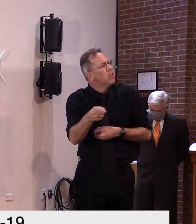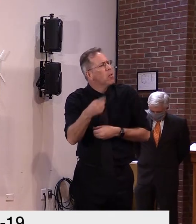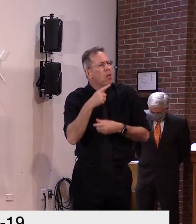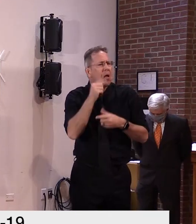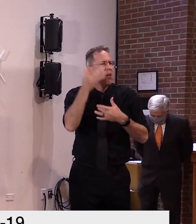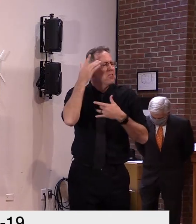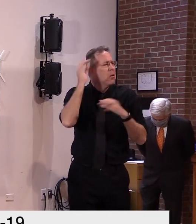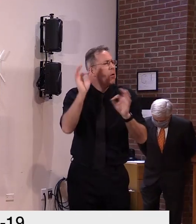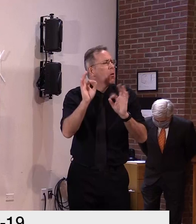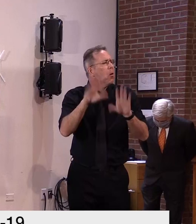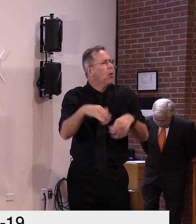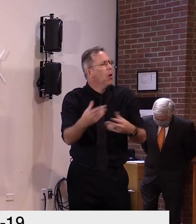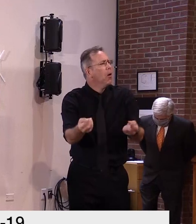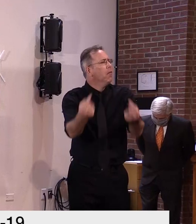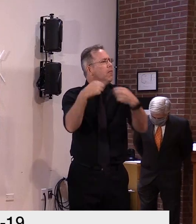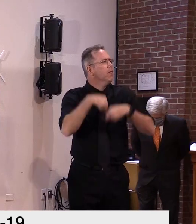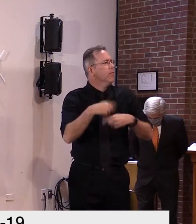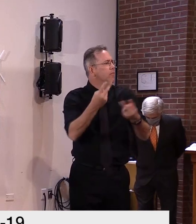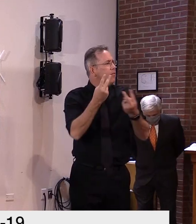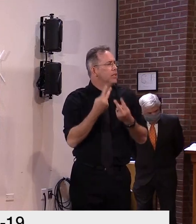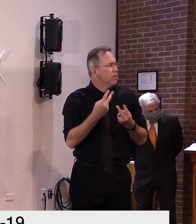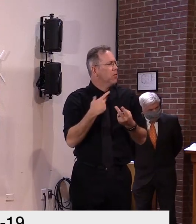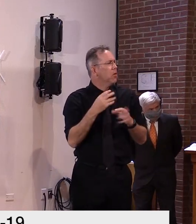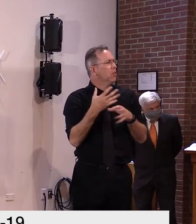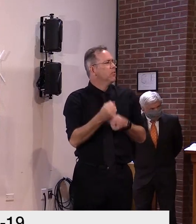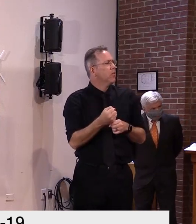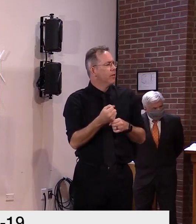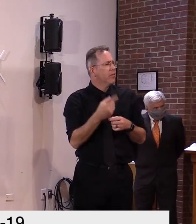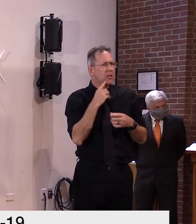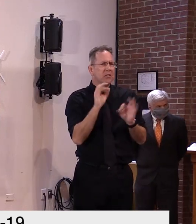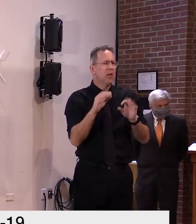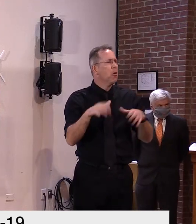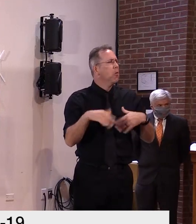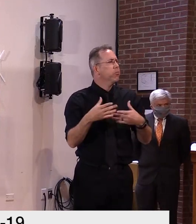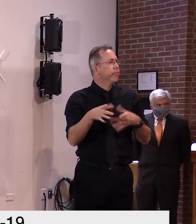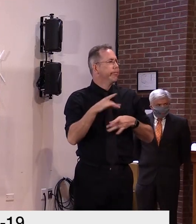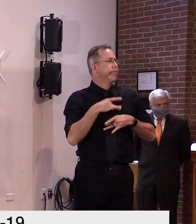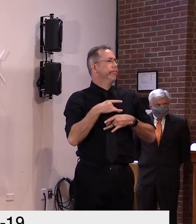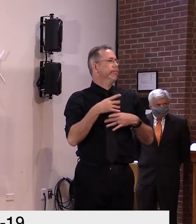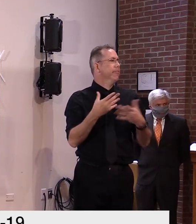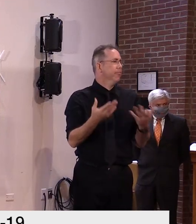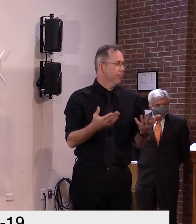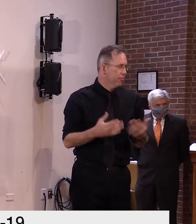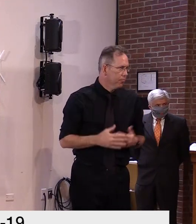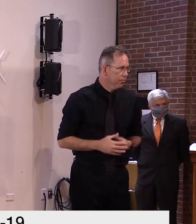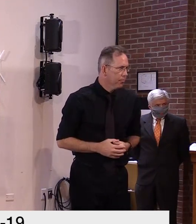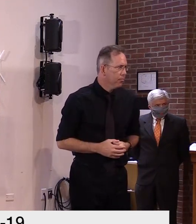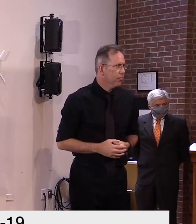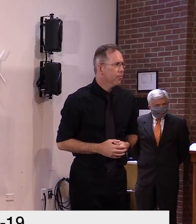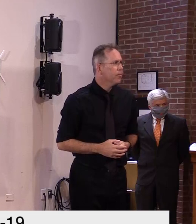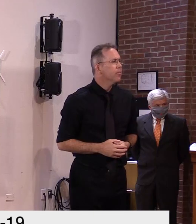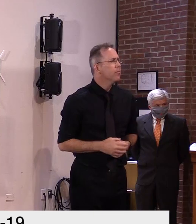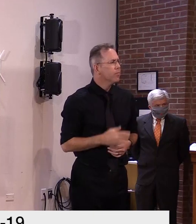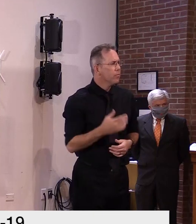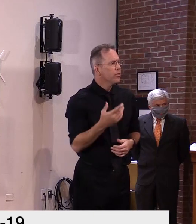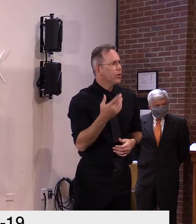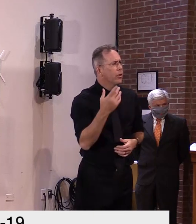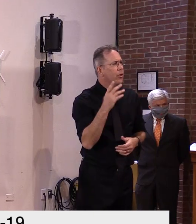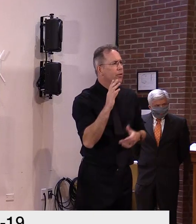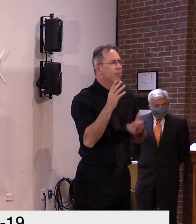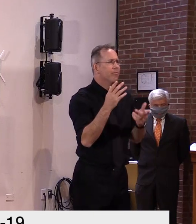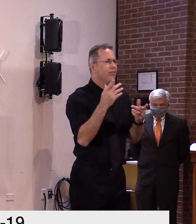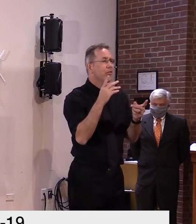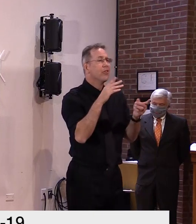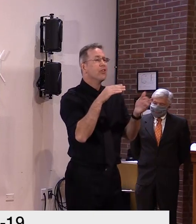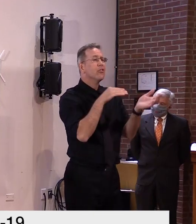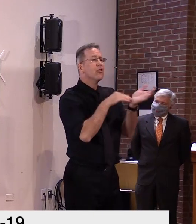that they would be safe with regard to COVID. And her information was that that is not true, and that was